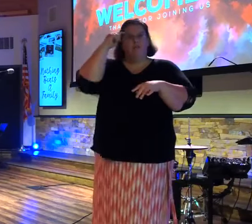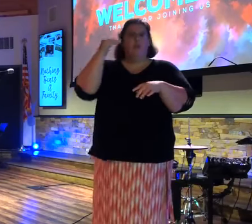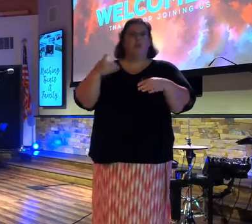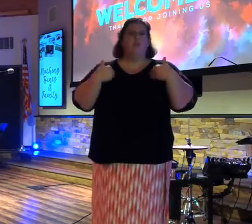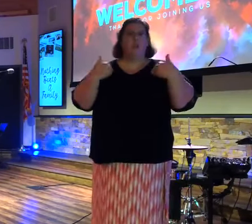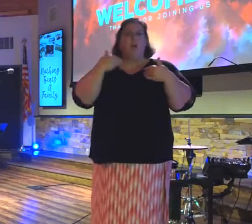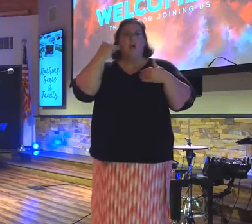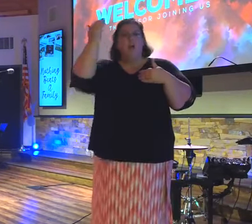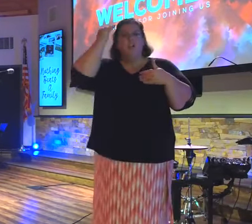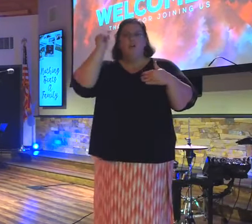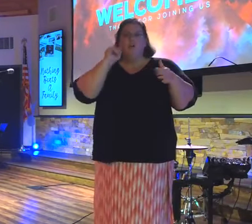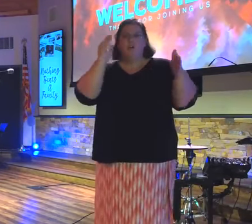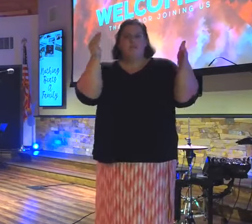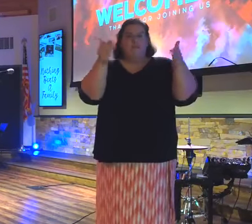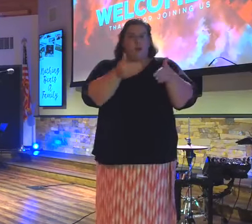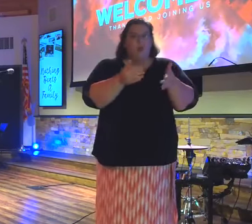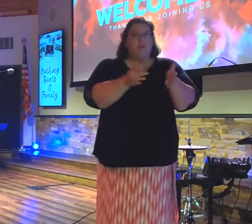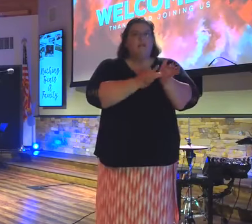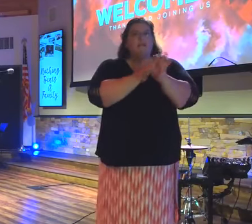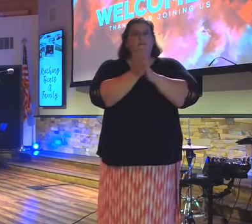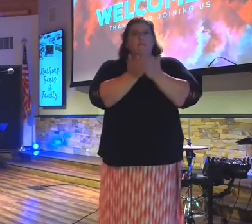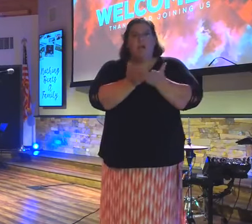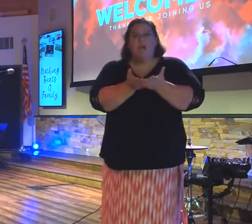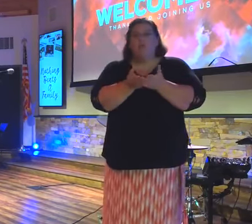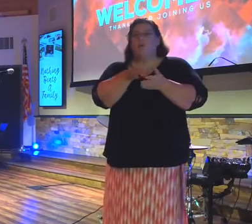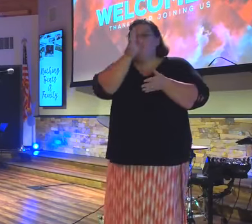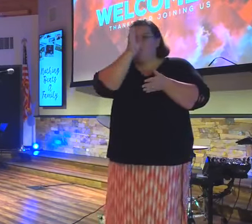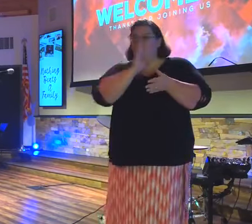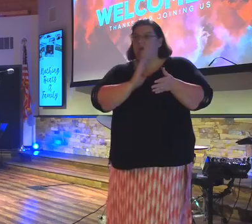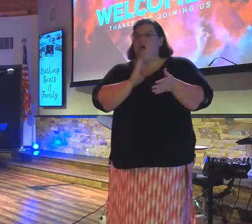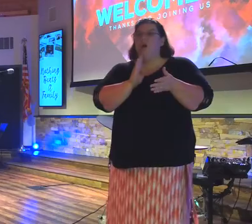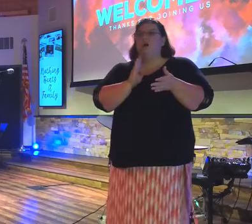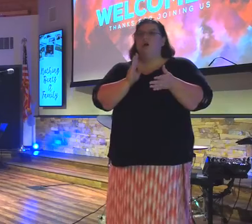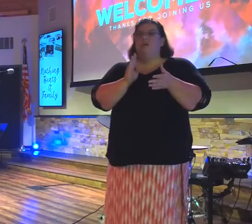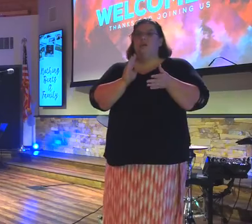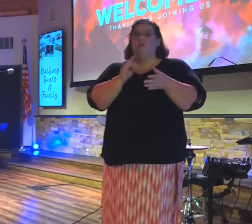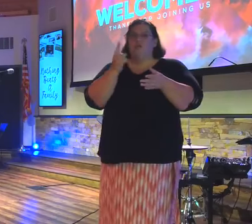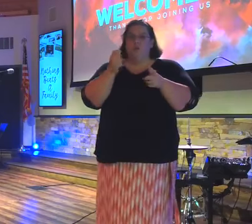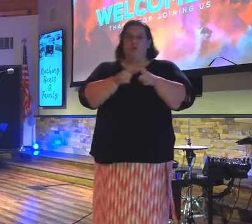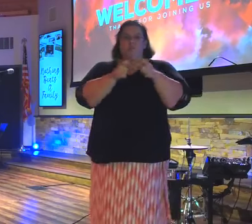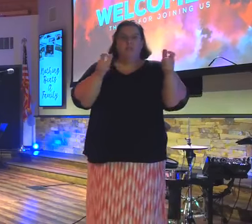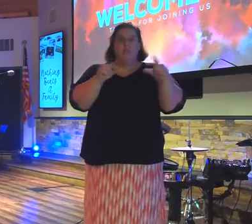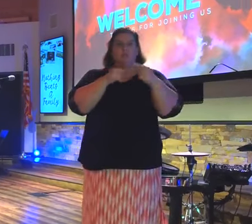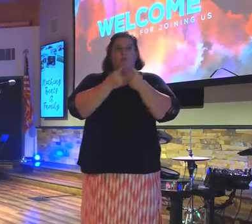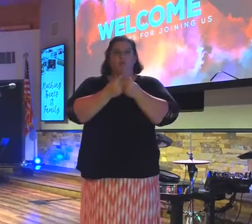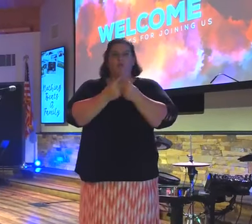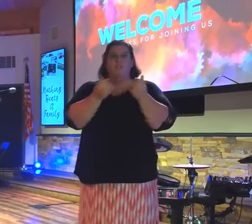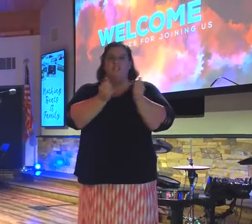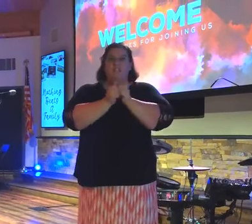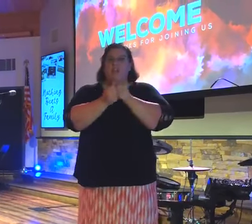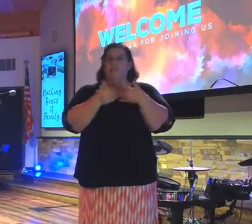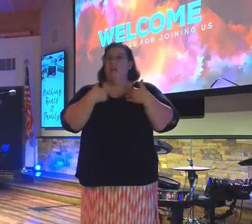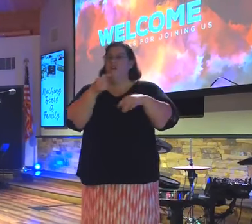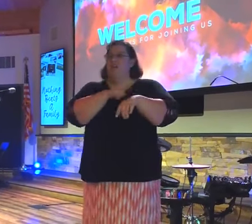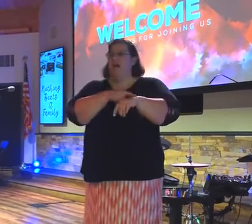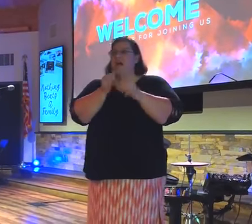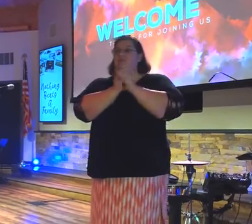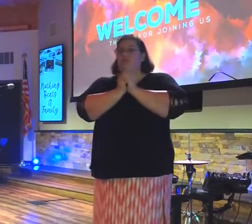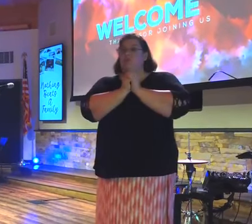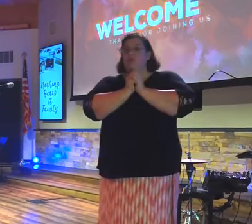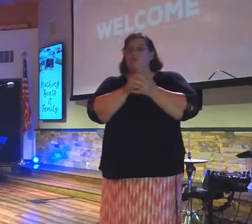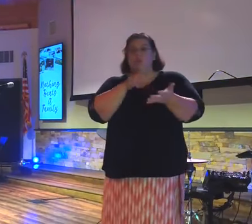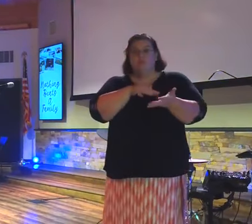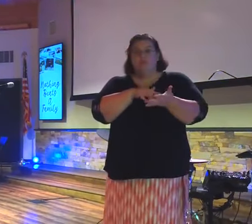just refocus and unplug, go out into nature together, one big house, and just have a time of worship,